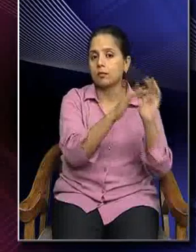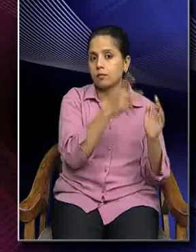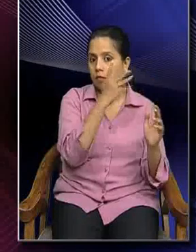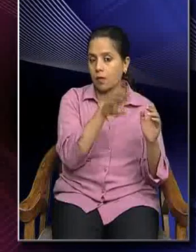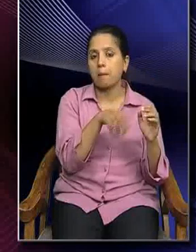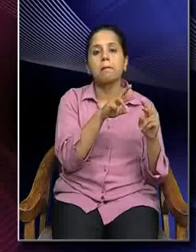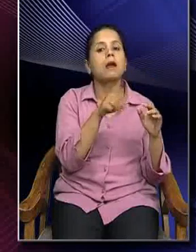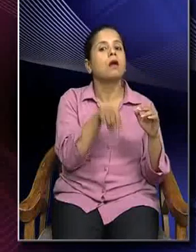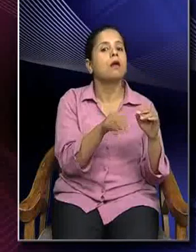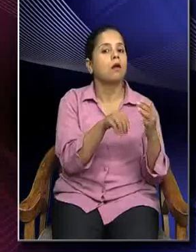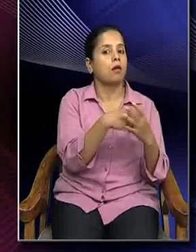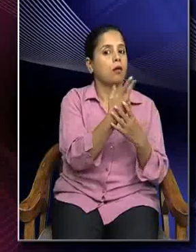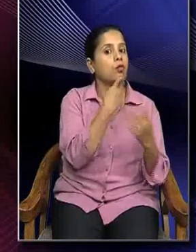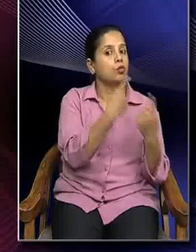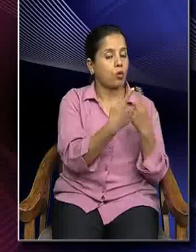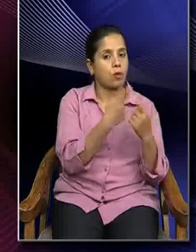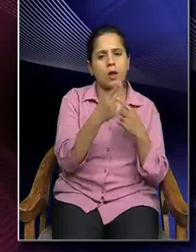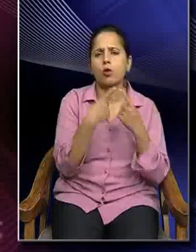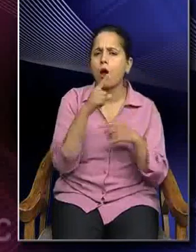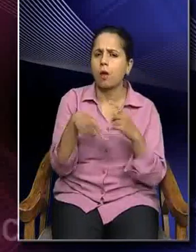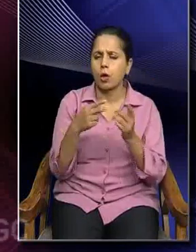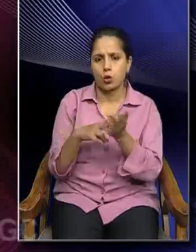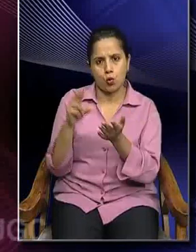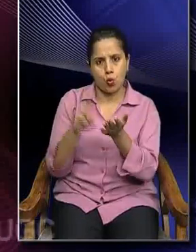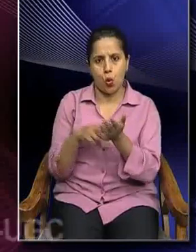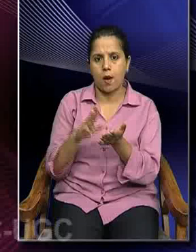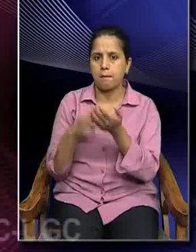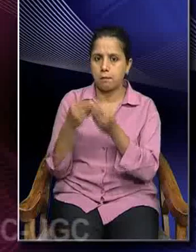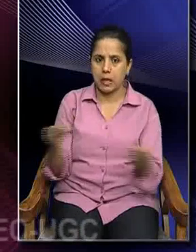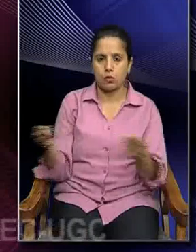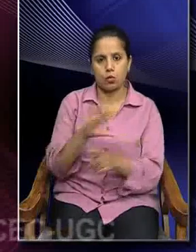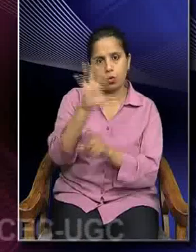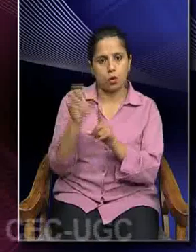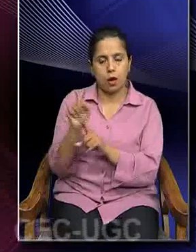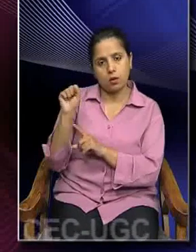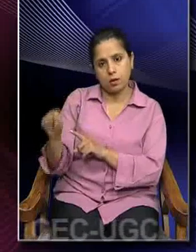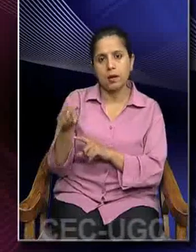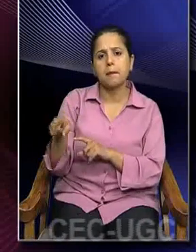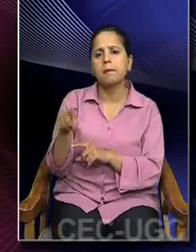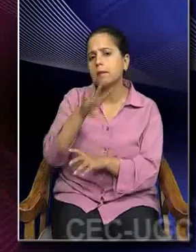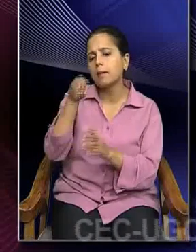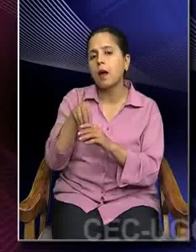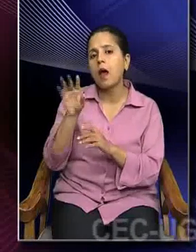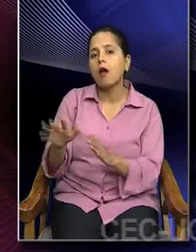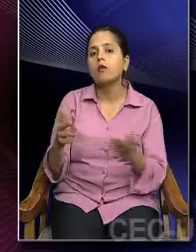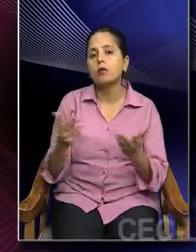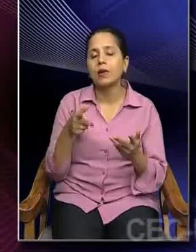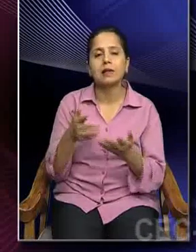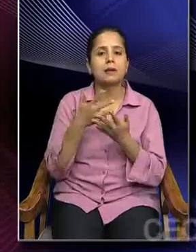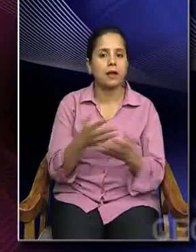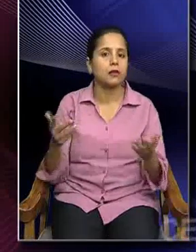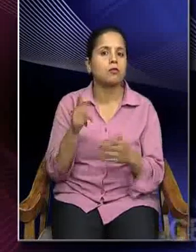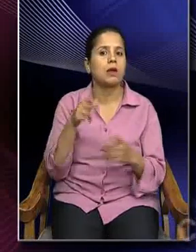evolves. Now, when we talk about non-material culture, it consists of things which